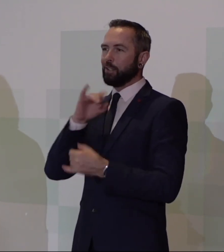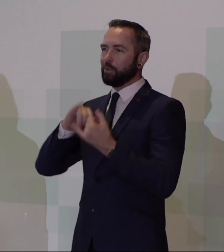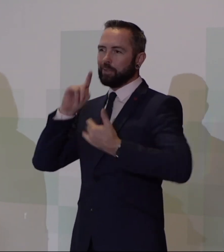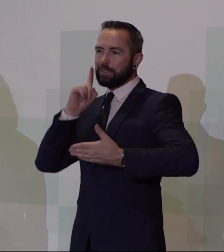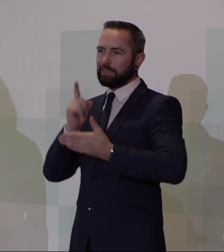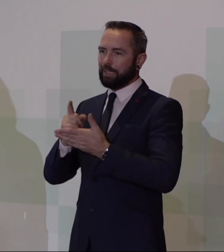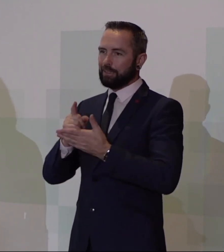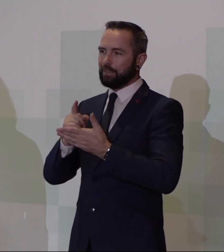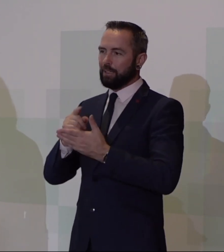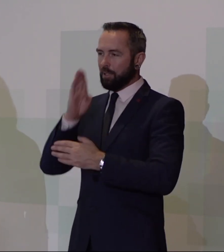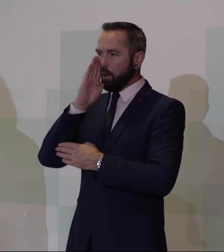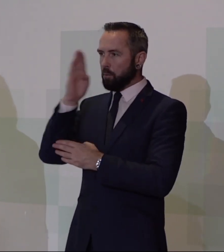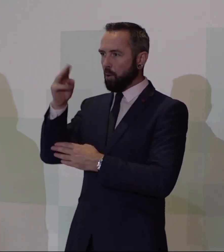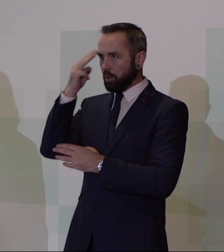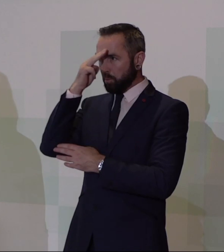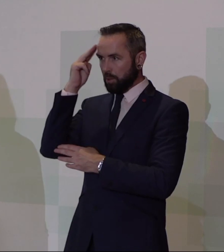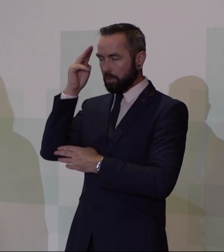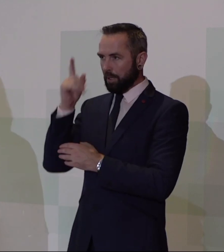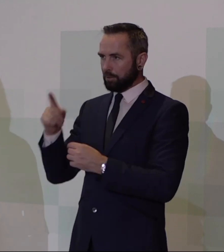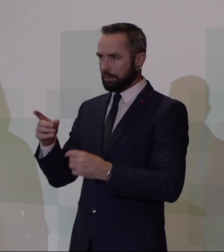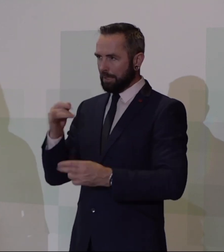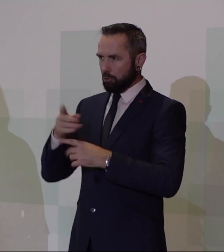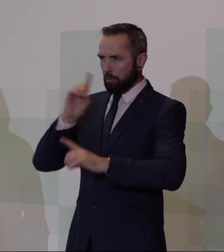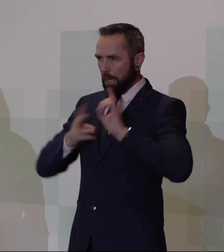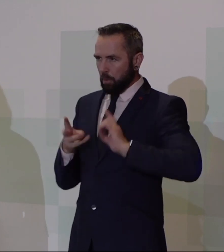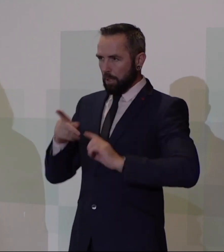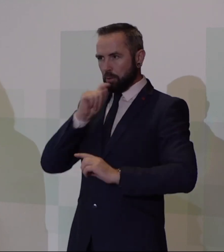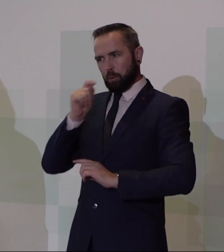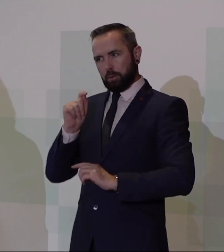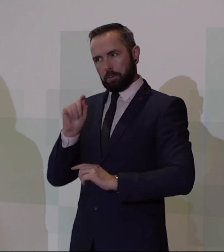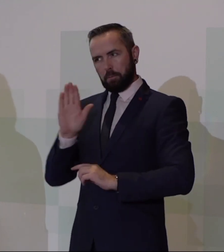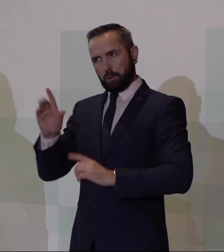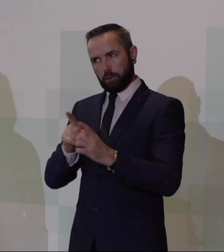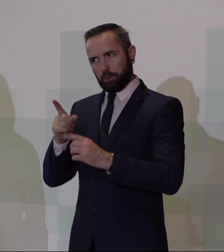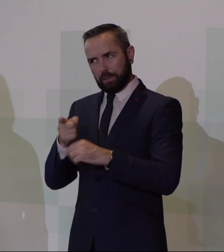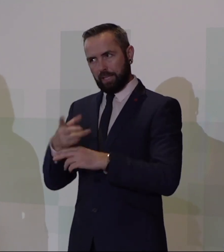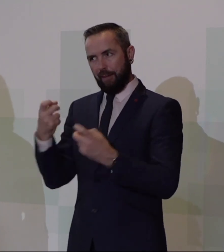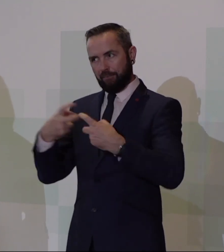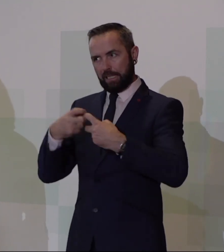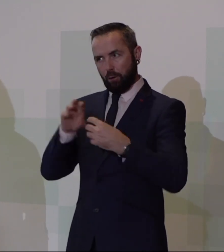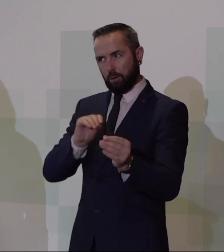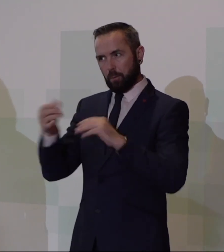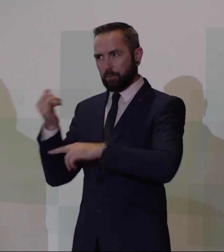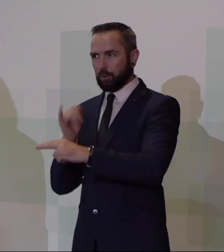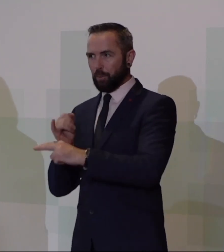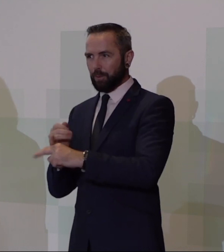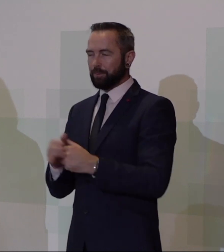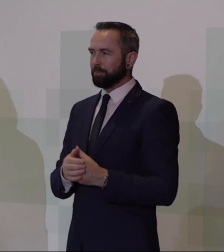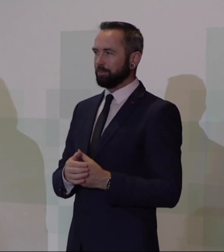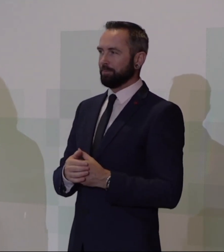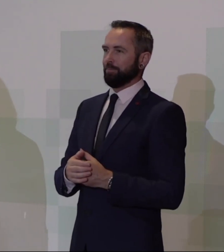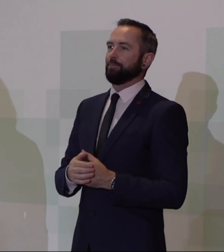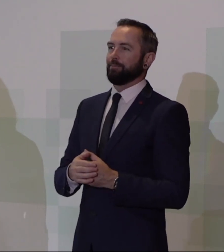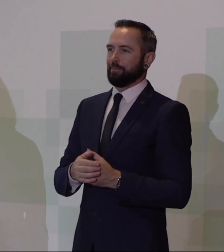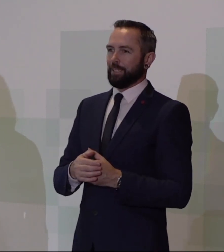physics approached the principal and dramatically proposed an ultimatum. Run physics or we'll move school. She didn't call